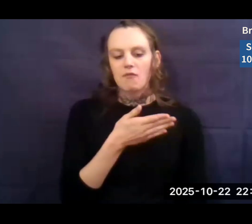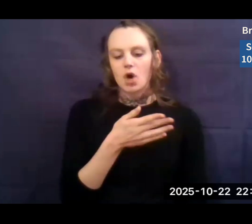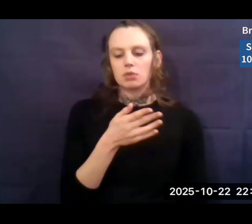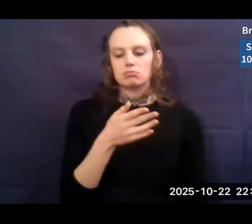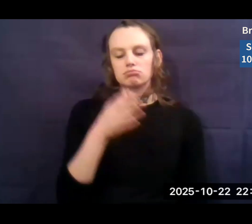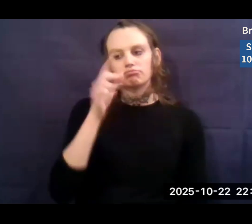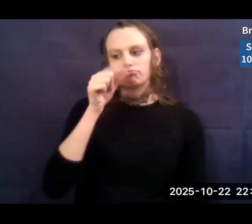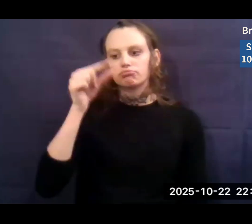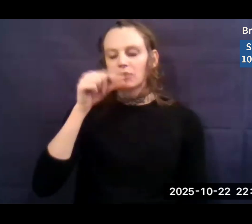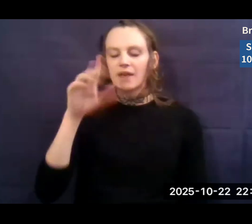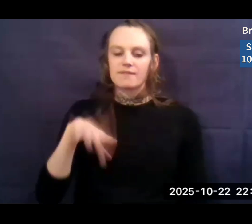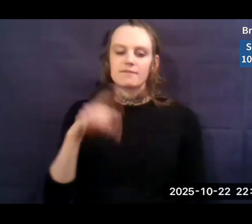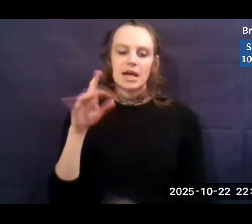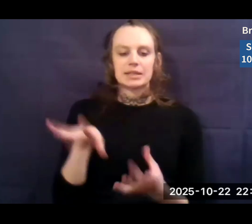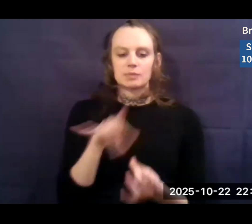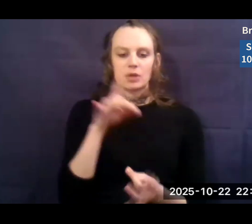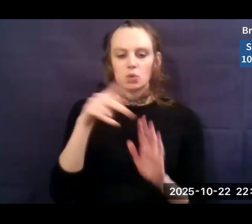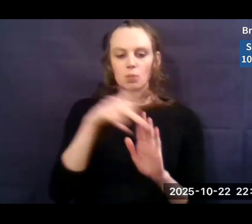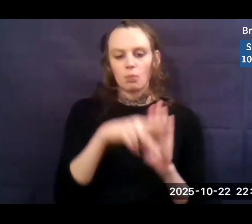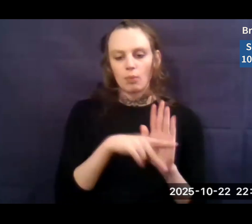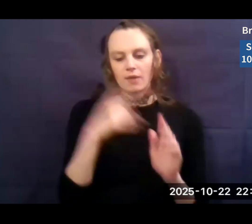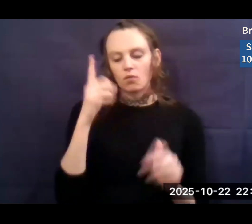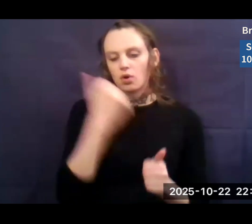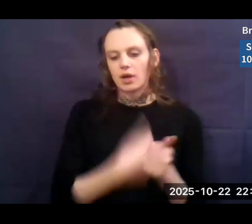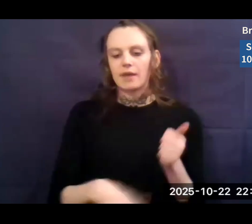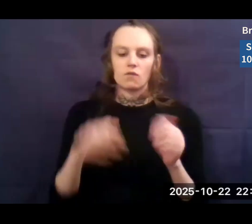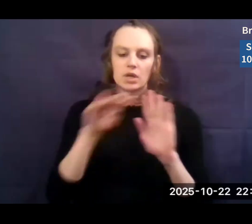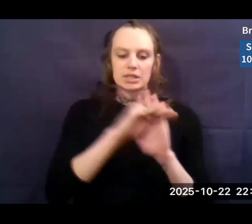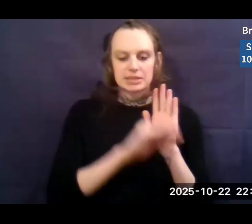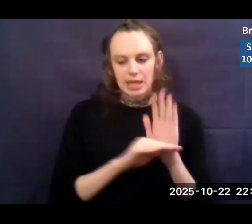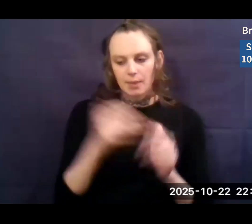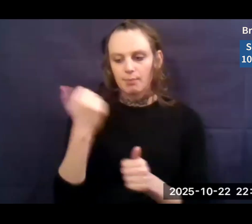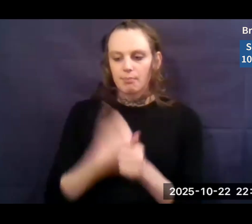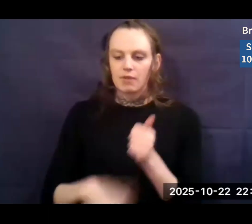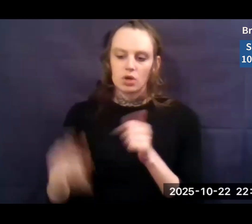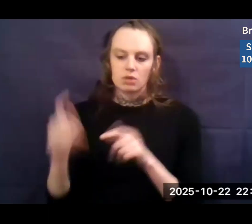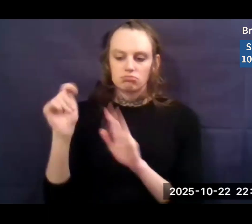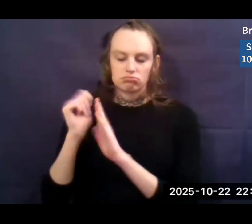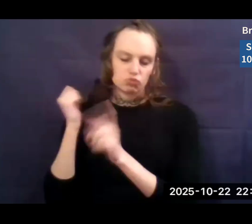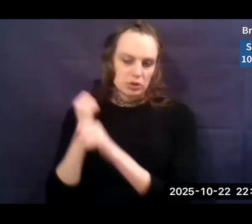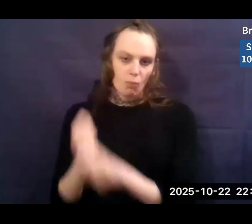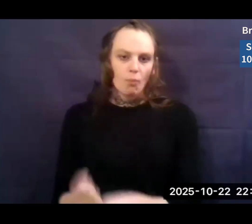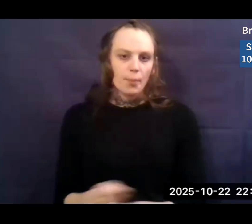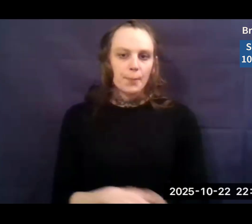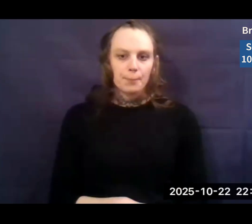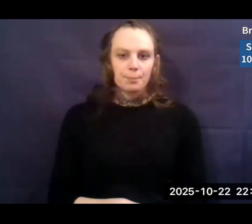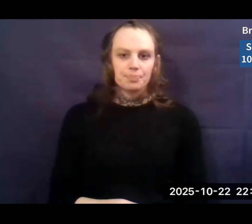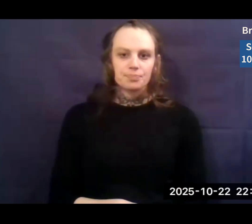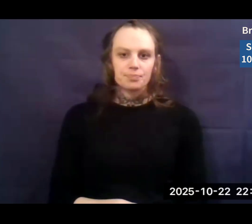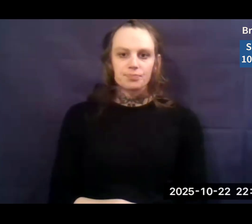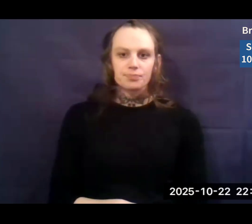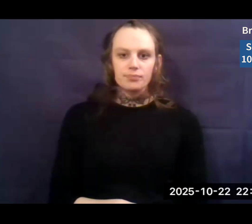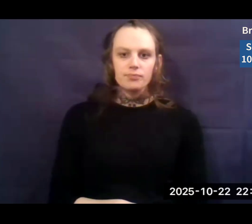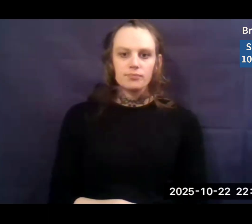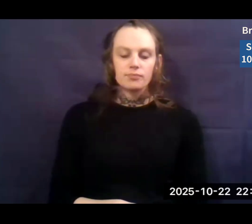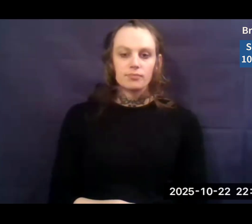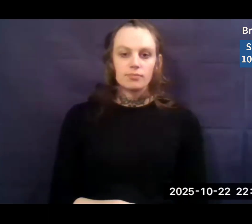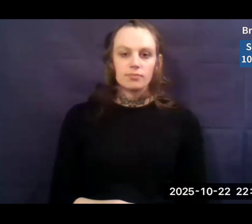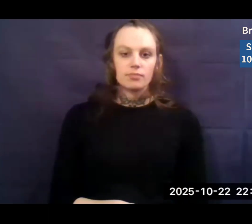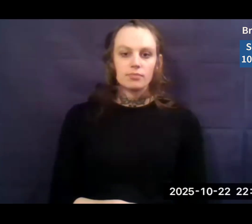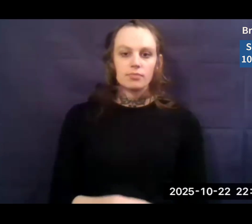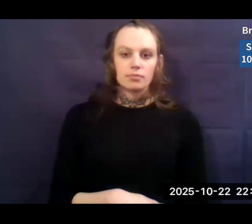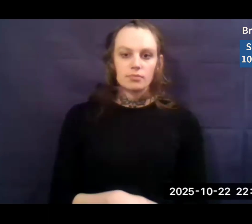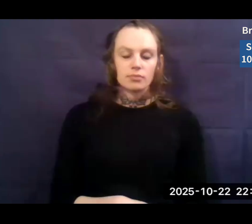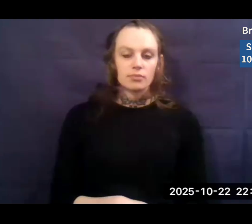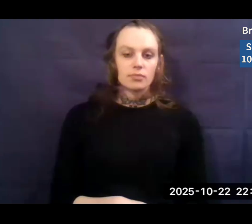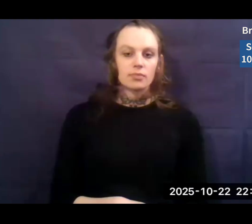Find the spiritual principle for each step and each tradition. Um, and uh, and there's a